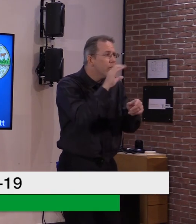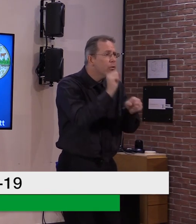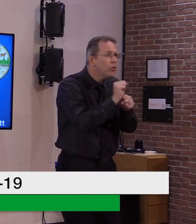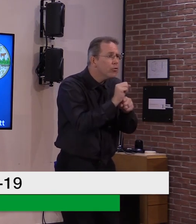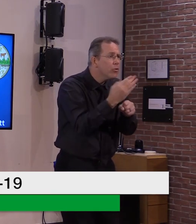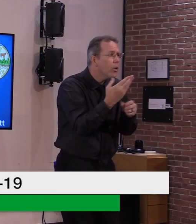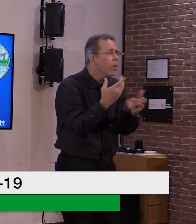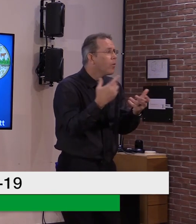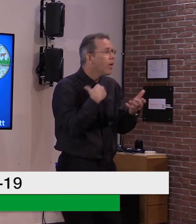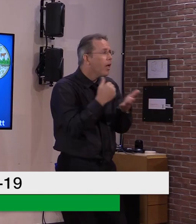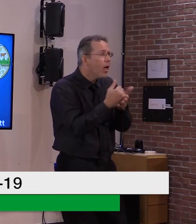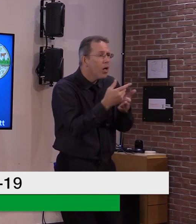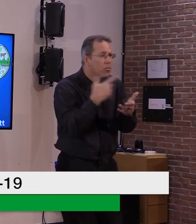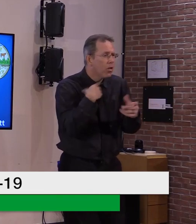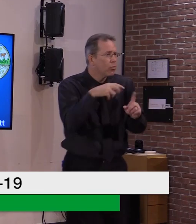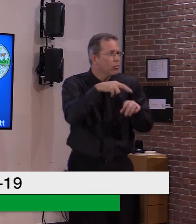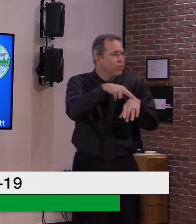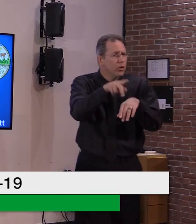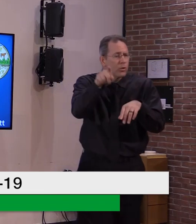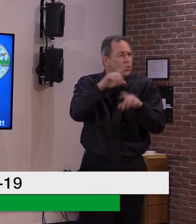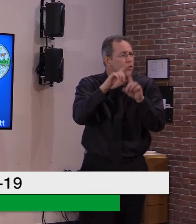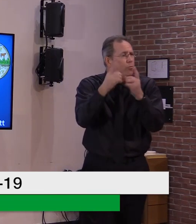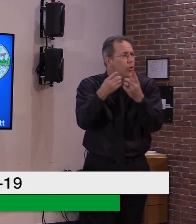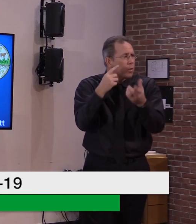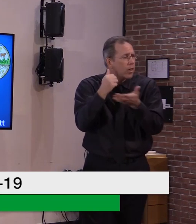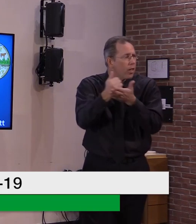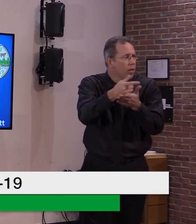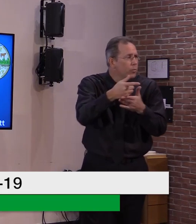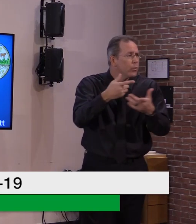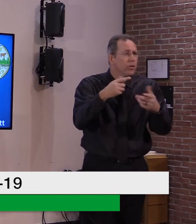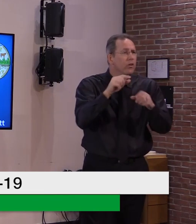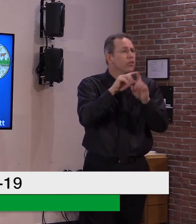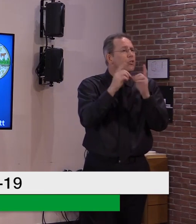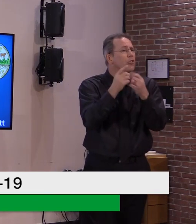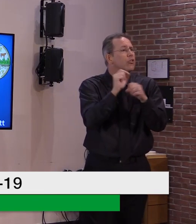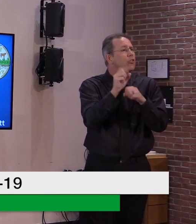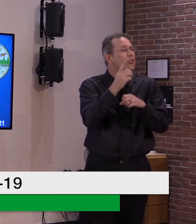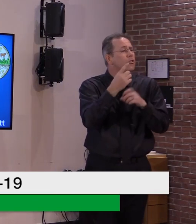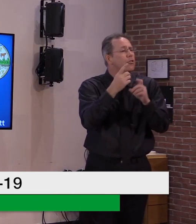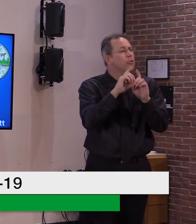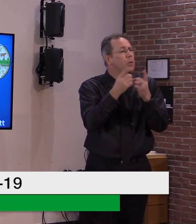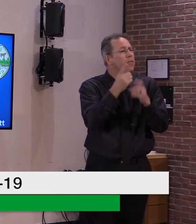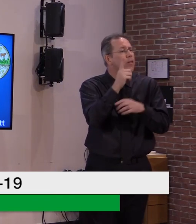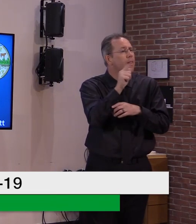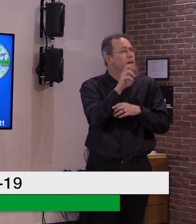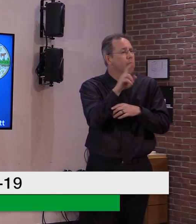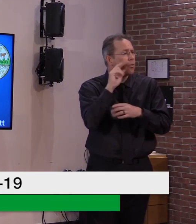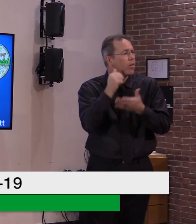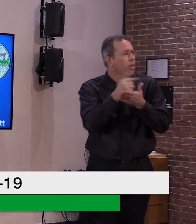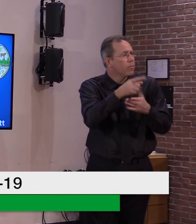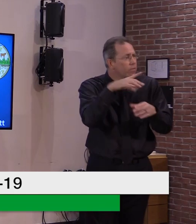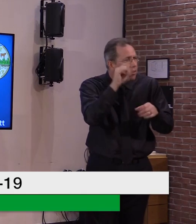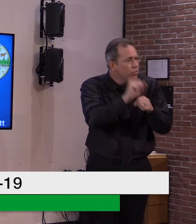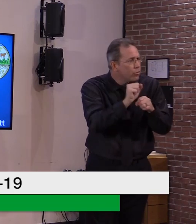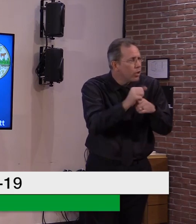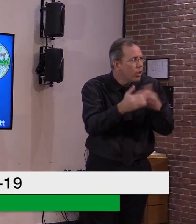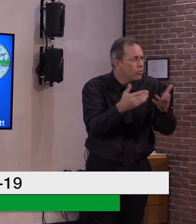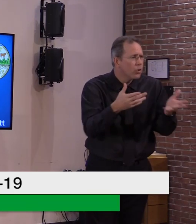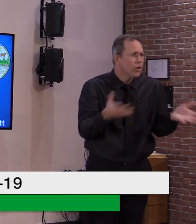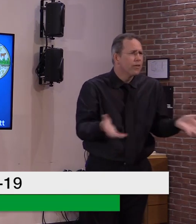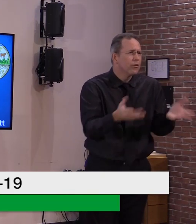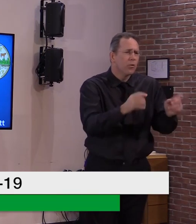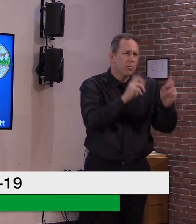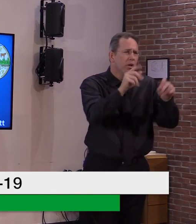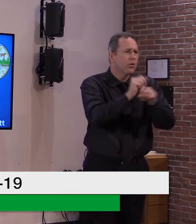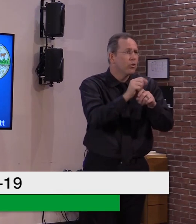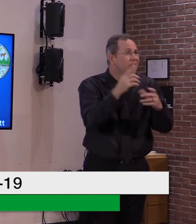so if anyone out there wants to work can work please reach out to us to go to our